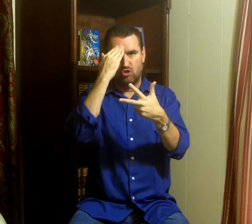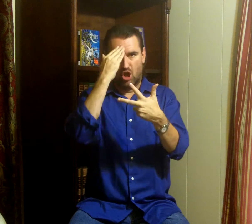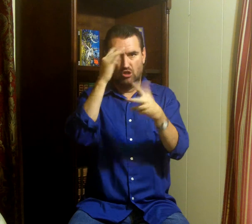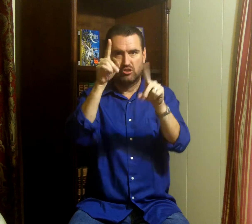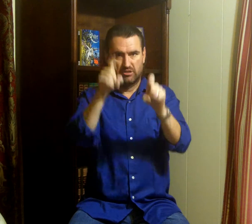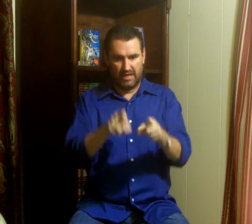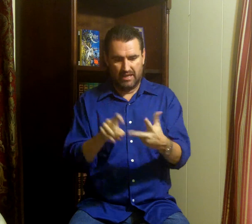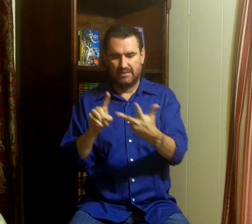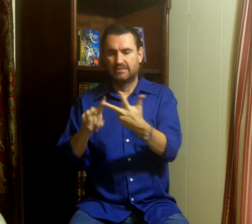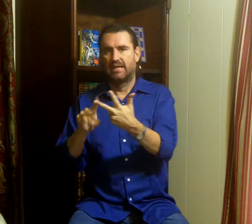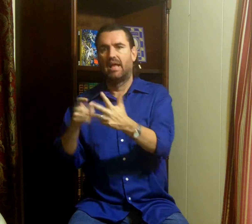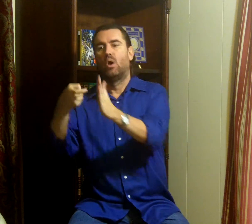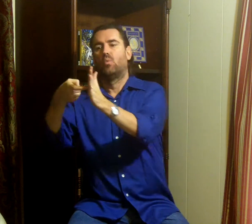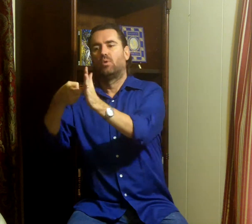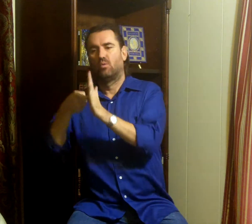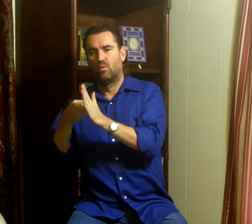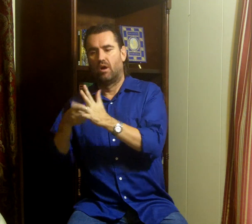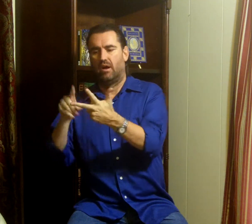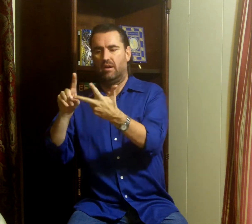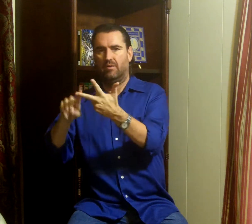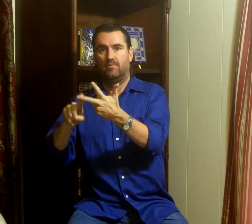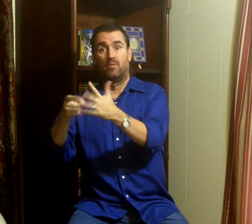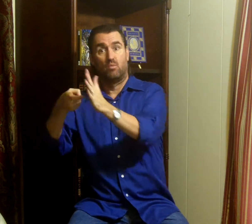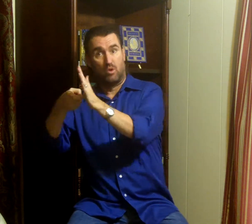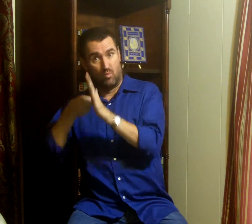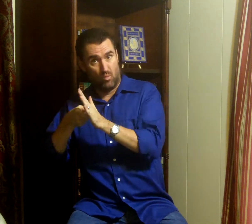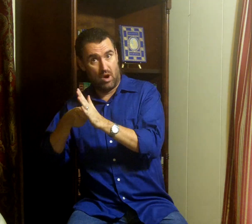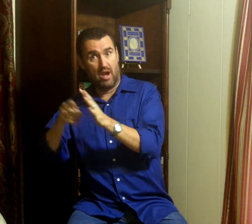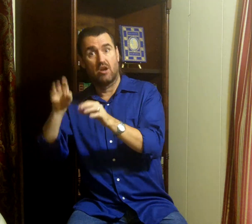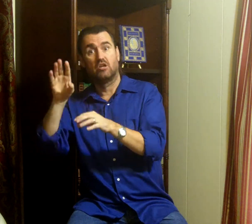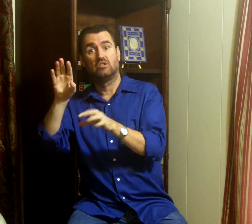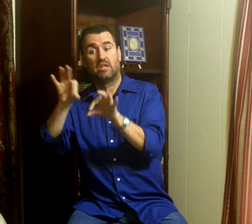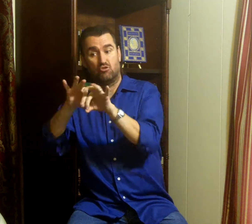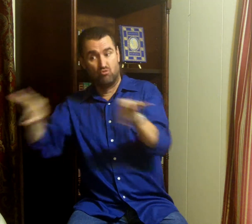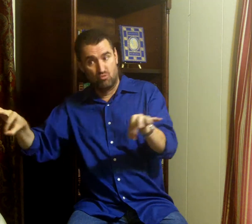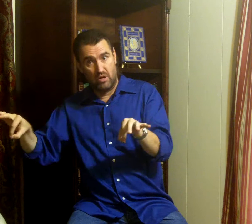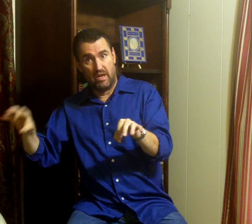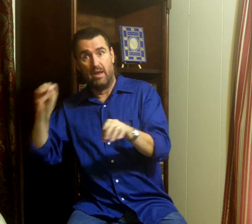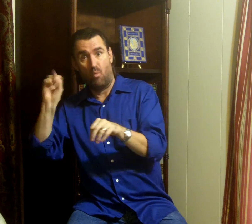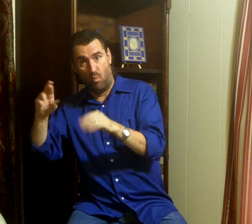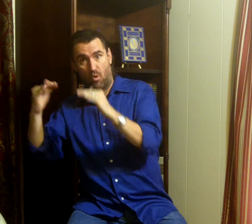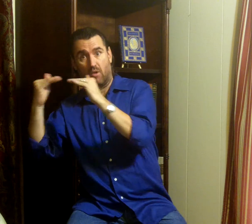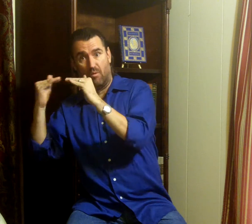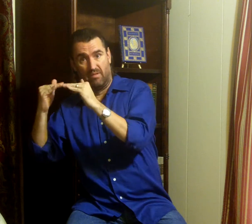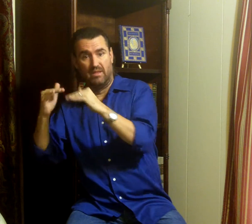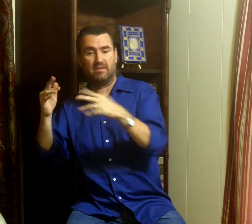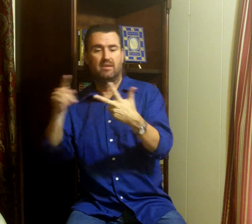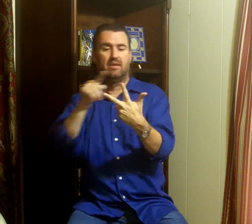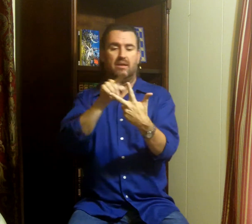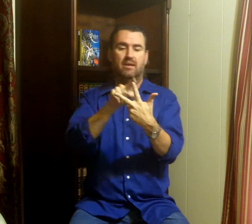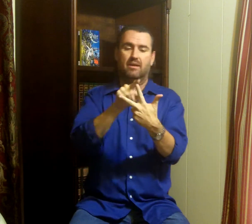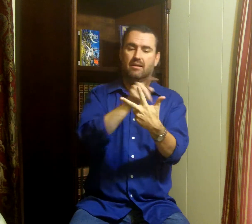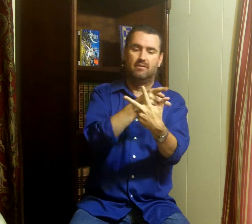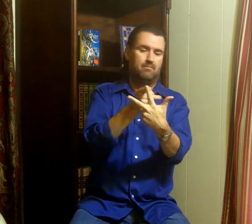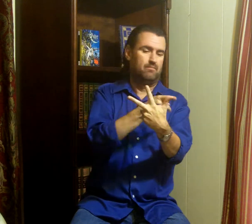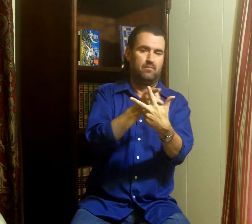NIC requires a degree or an equivalency, you can find on their site. ESSE and EIPA do not require degrees. By the